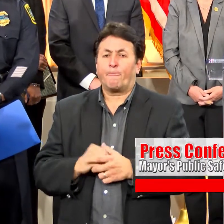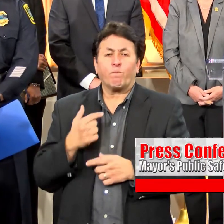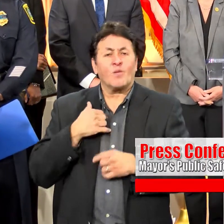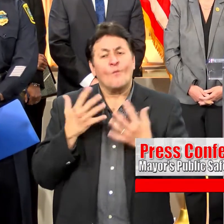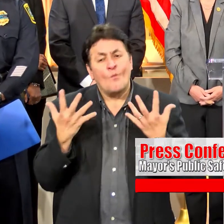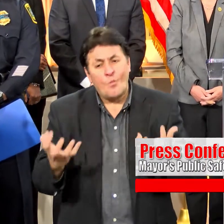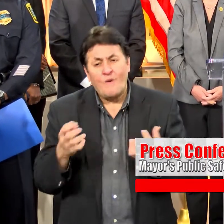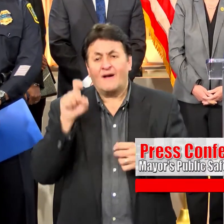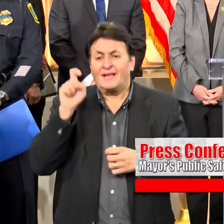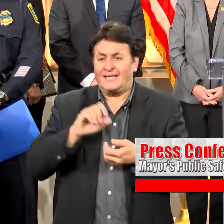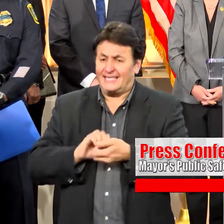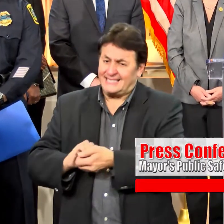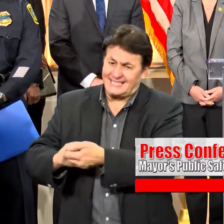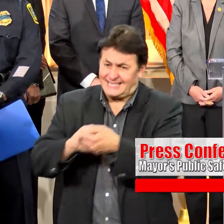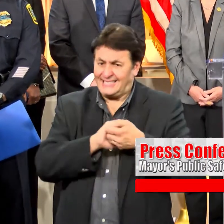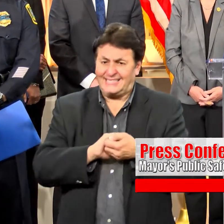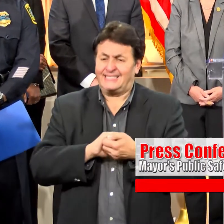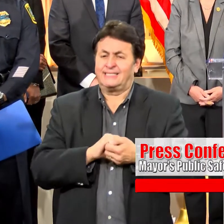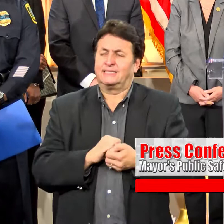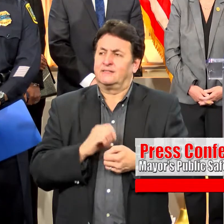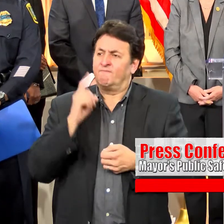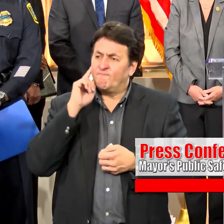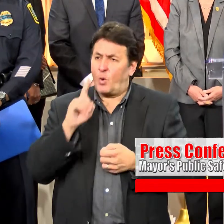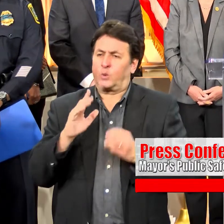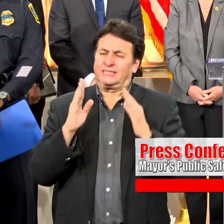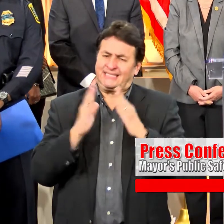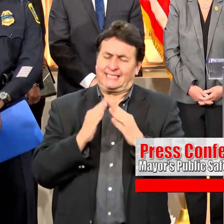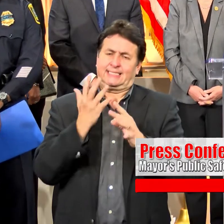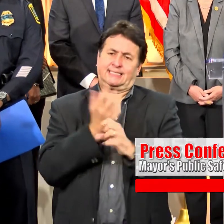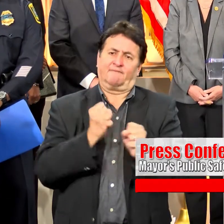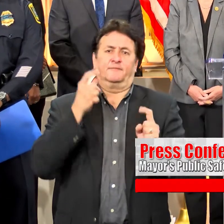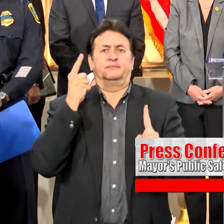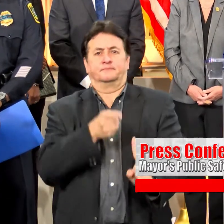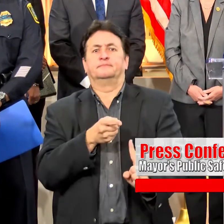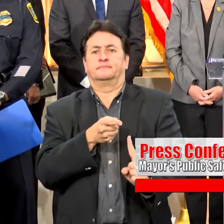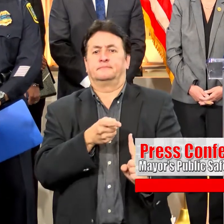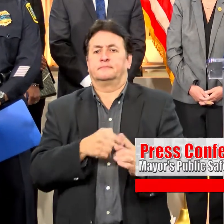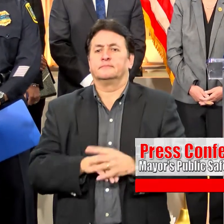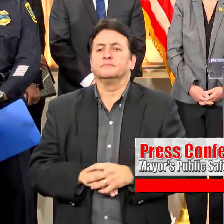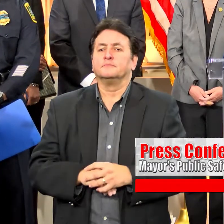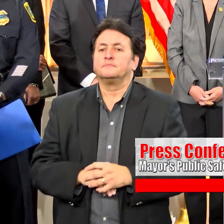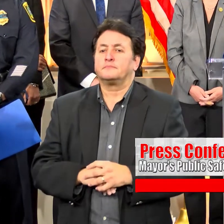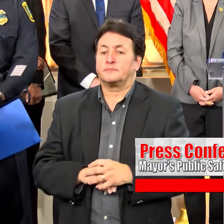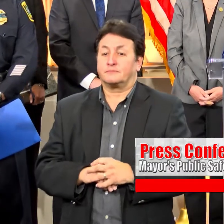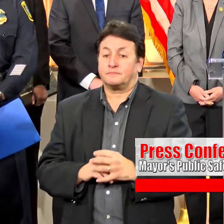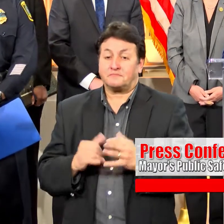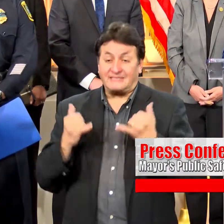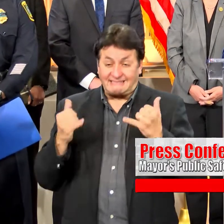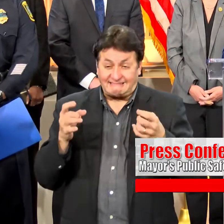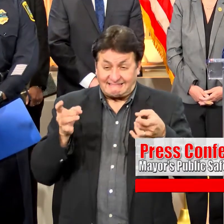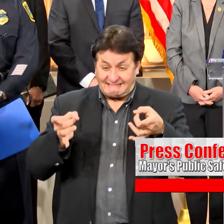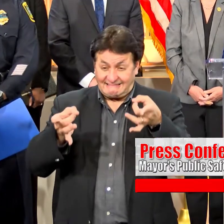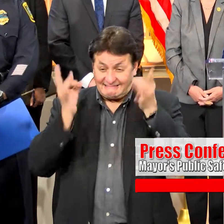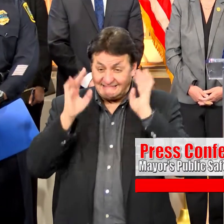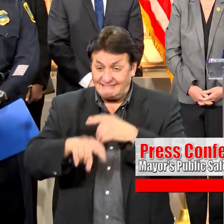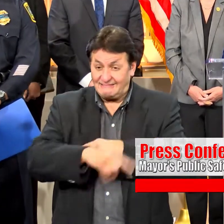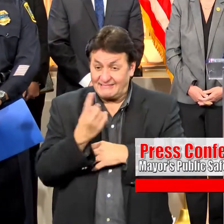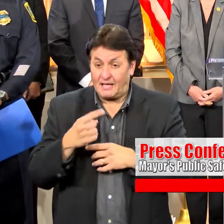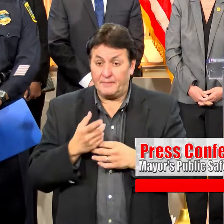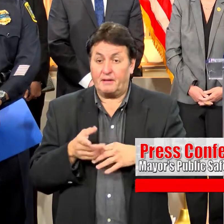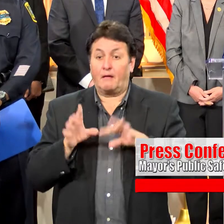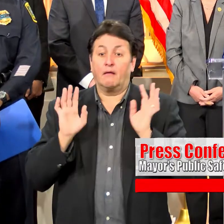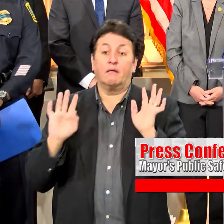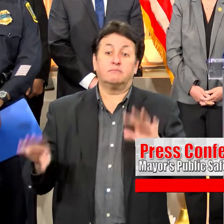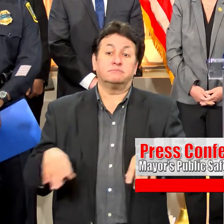safe. The fact that we are living in extremely inherent times does not mean that becomes the normal, or